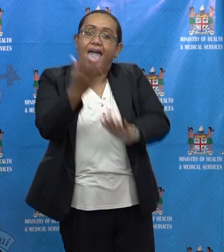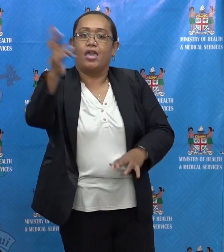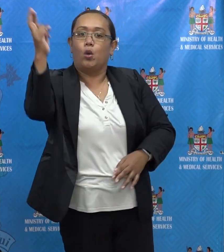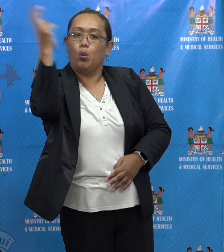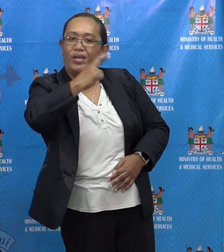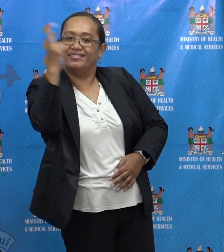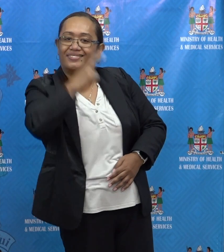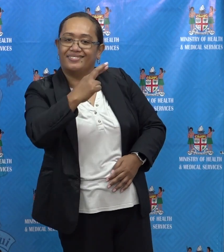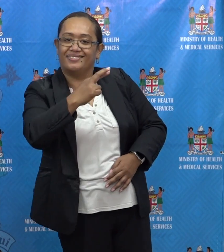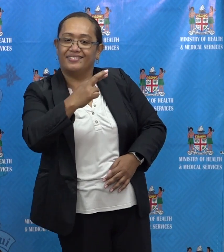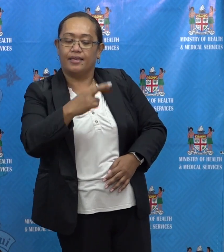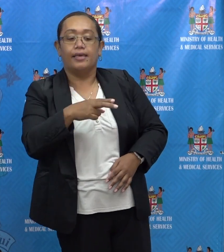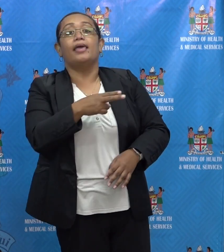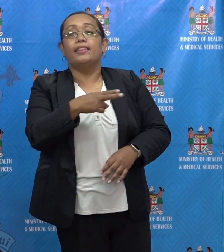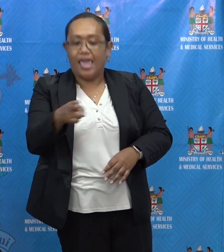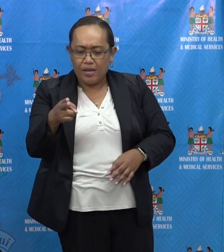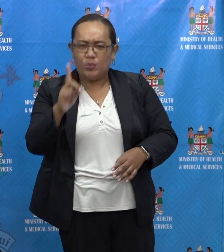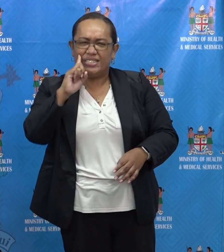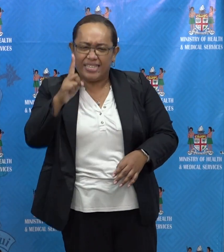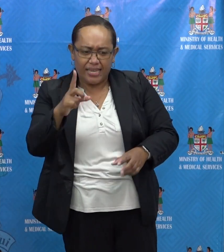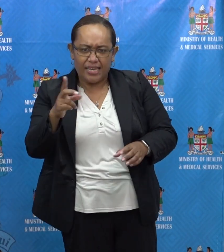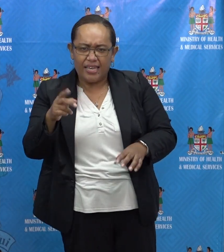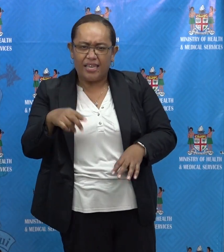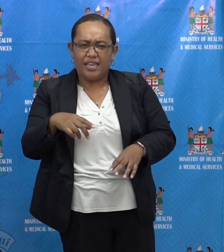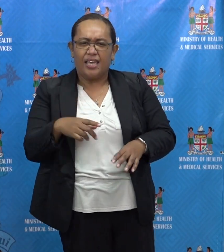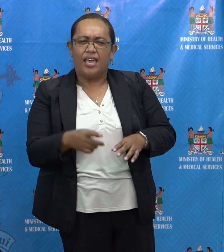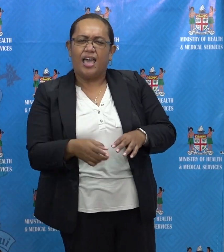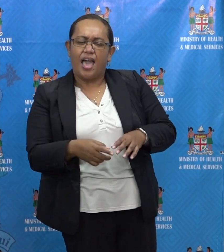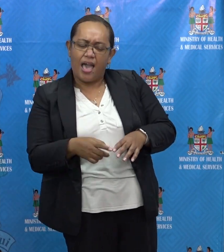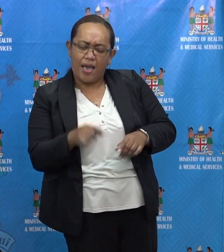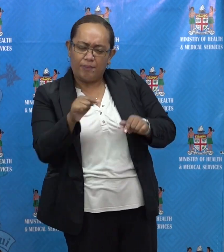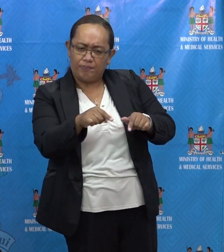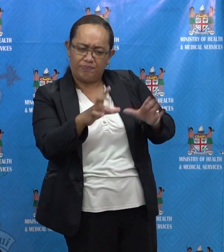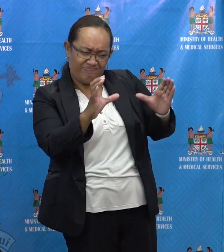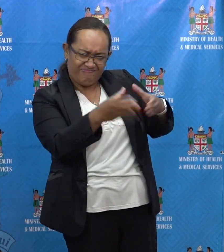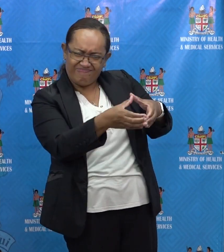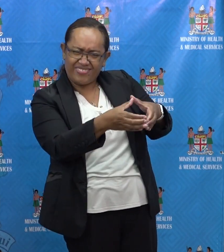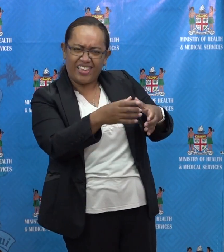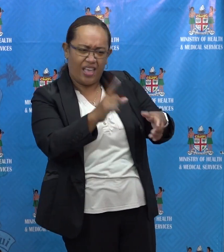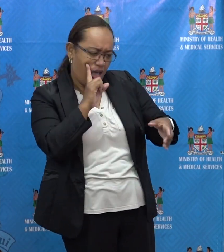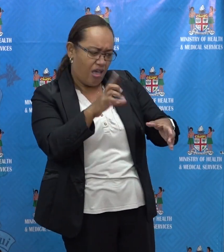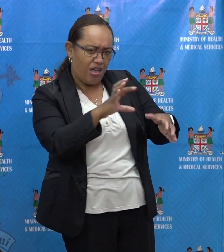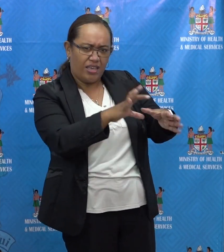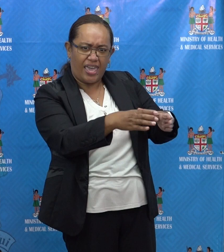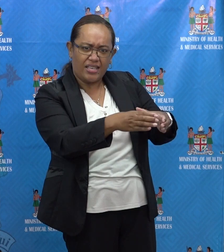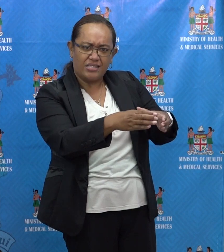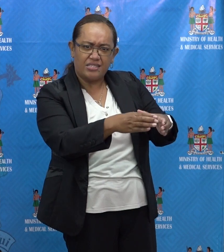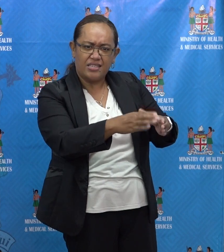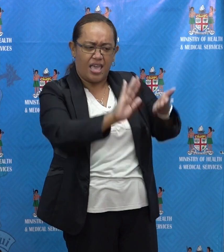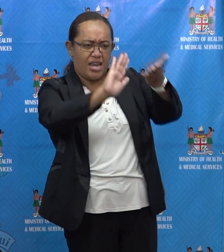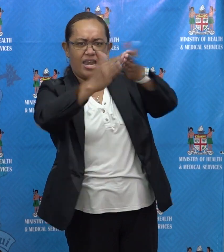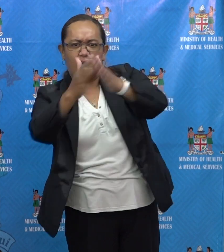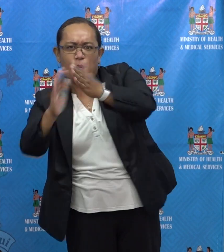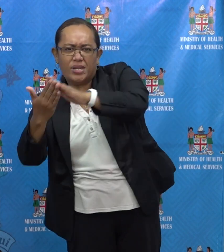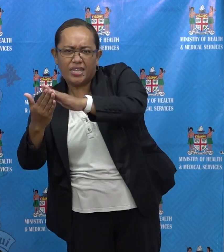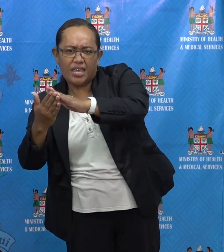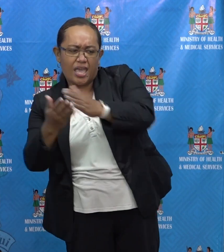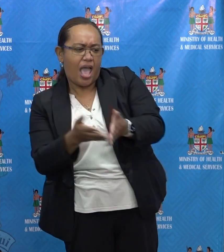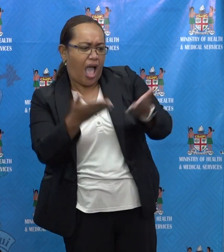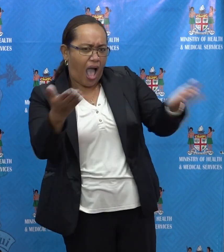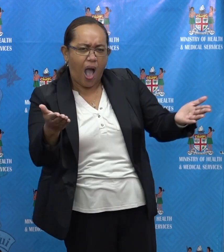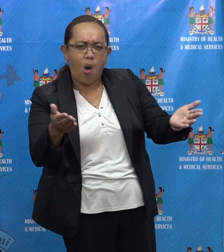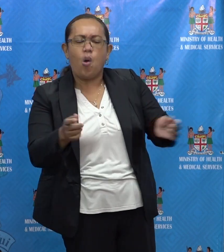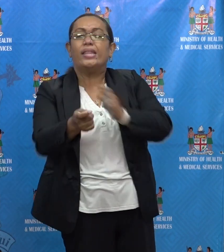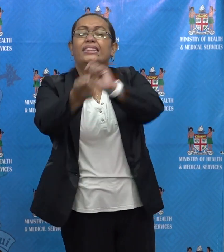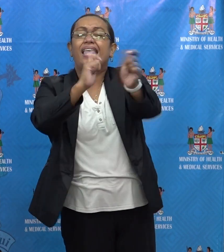looking at the context of the cases, primary context, the secondary context. We're looking at the neighborhoods of the cases. We're trying to test really